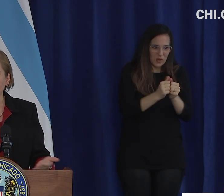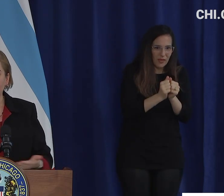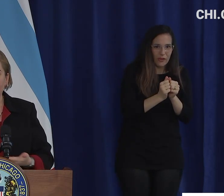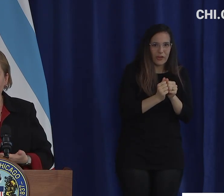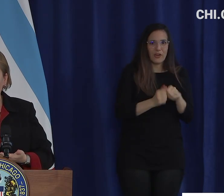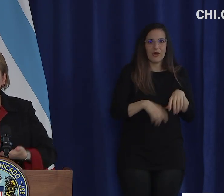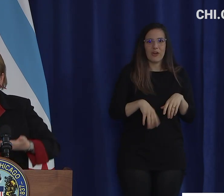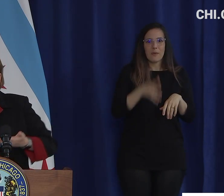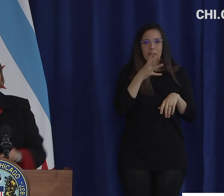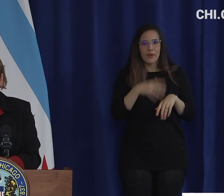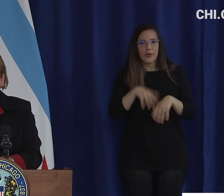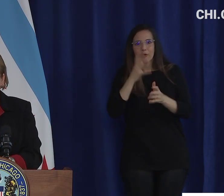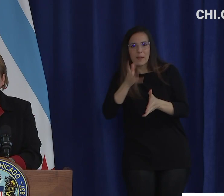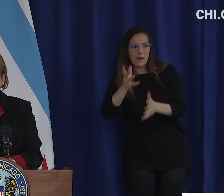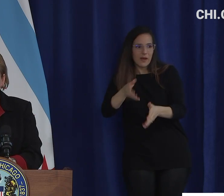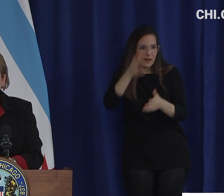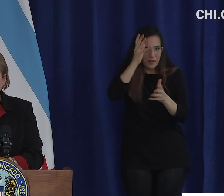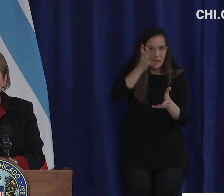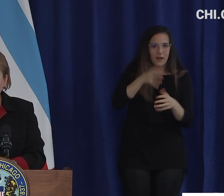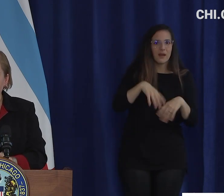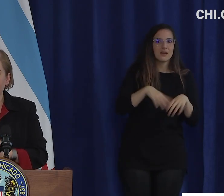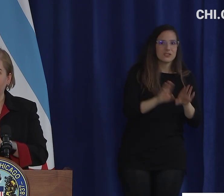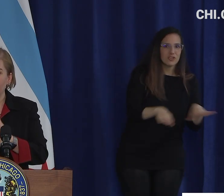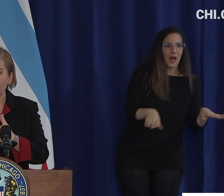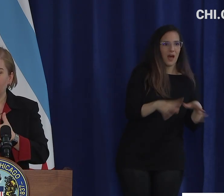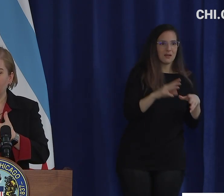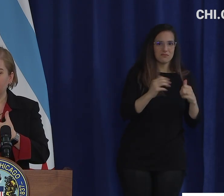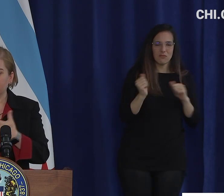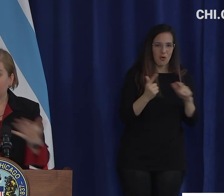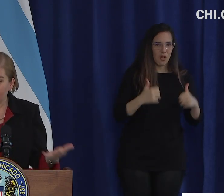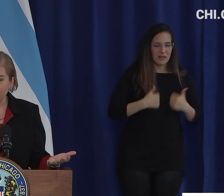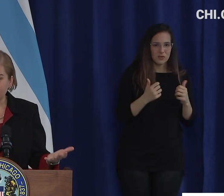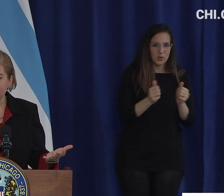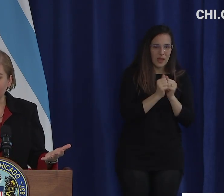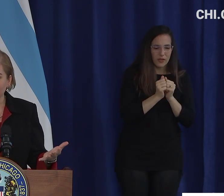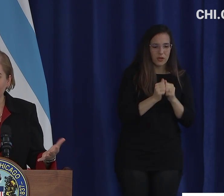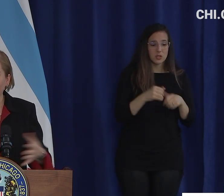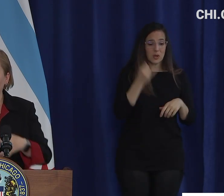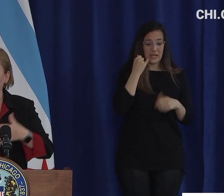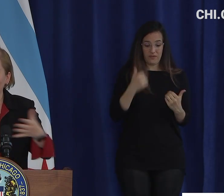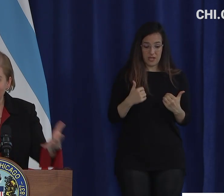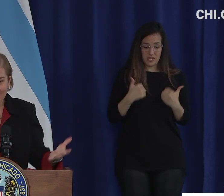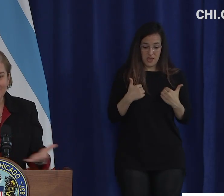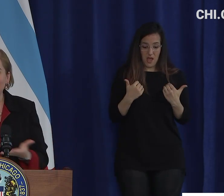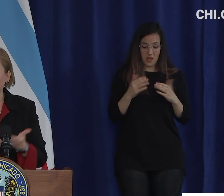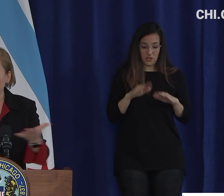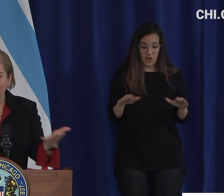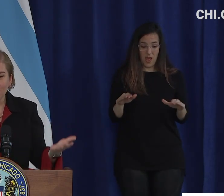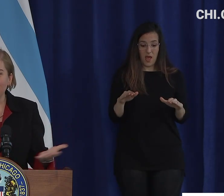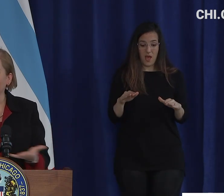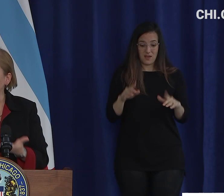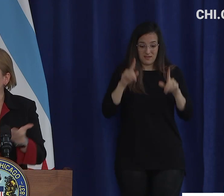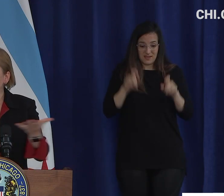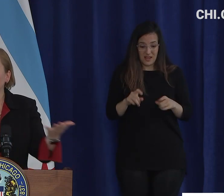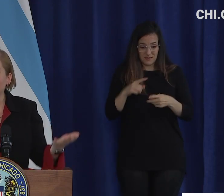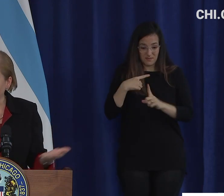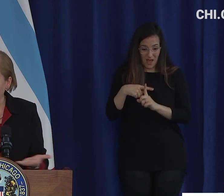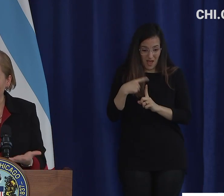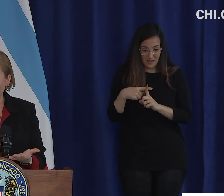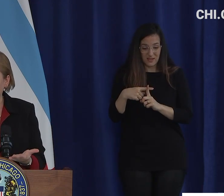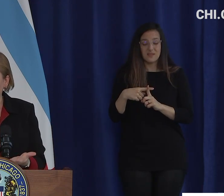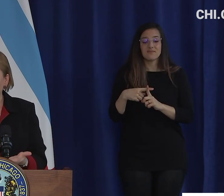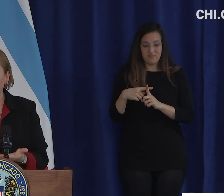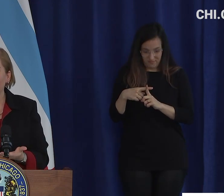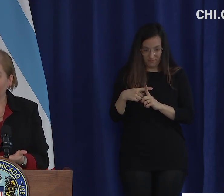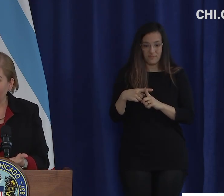telling me this week about a very young child who tested positive, whose mom is an essential worker, but is needing to stay home because she's she's